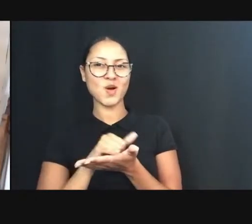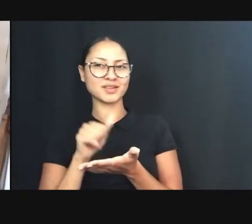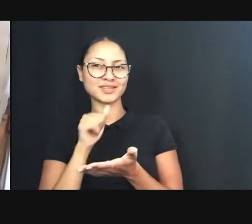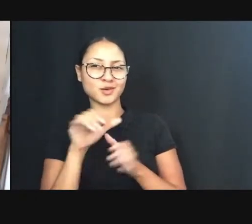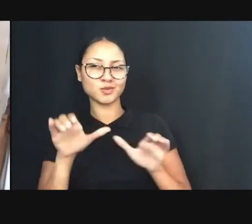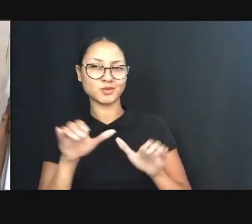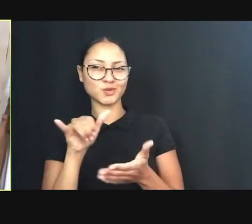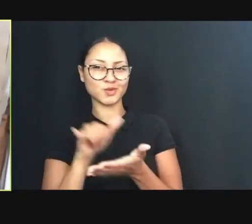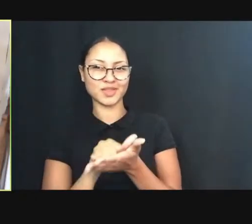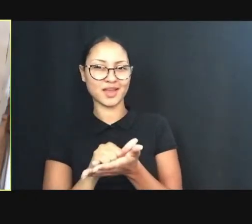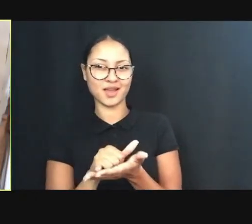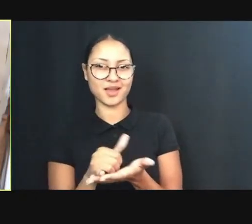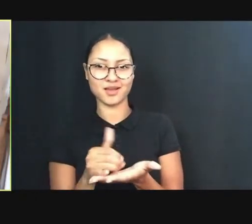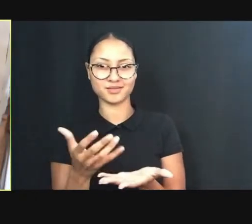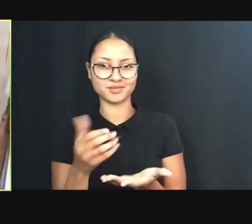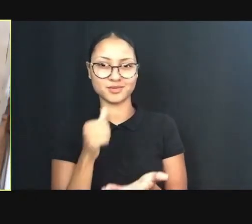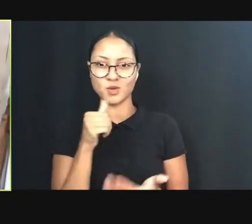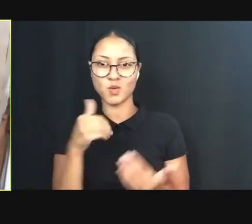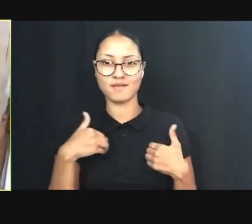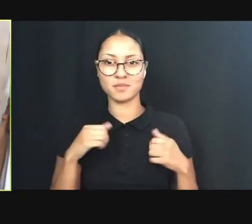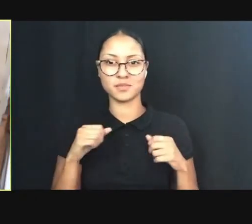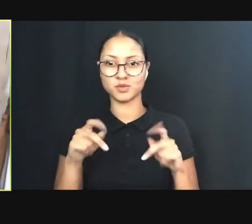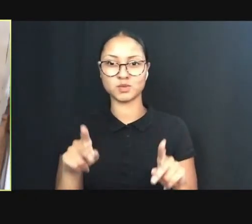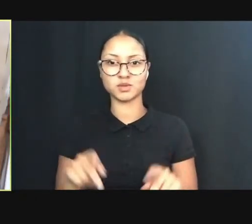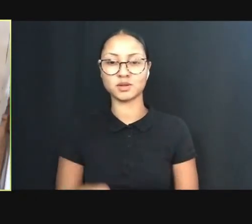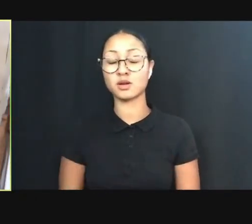New York. Mm-hmm.